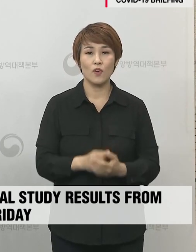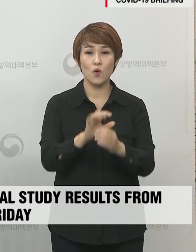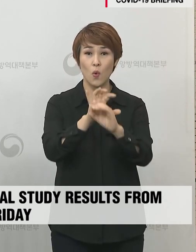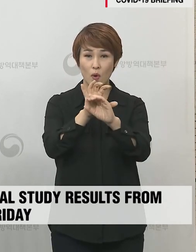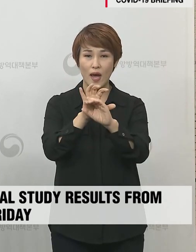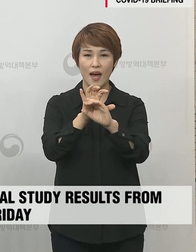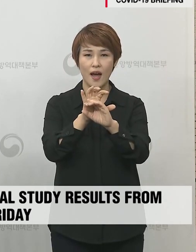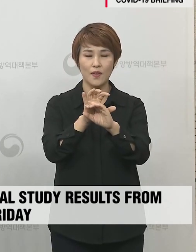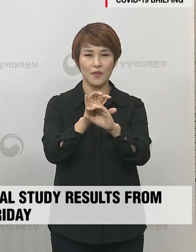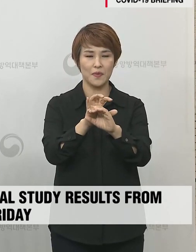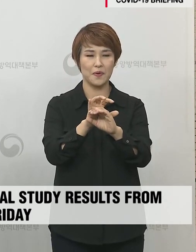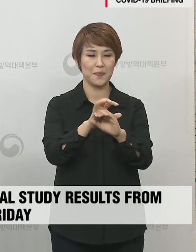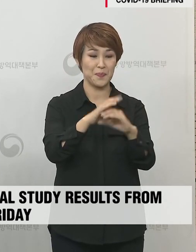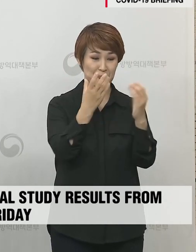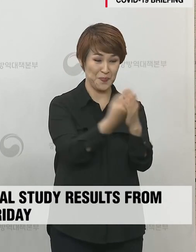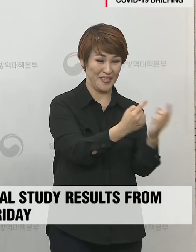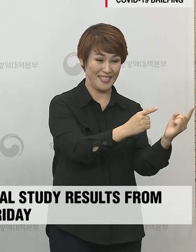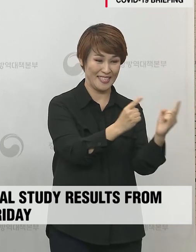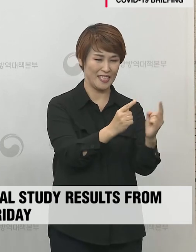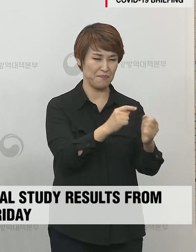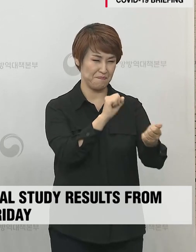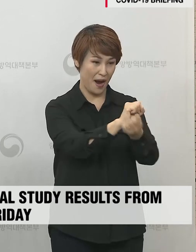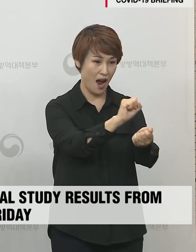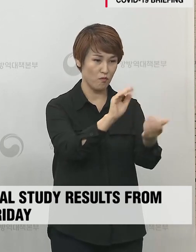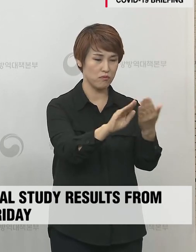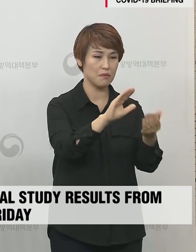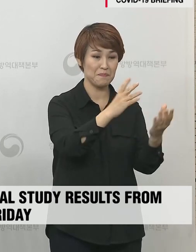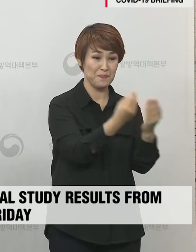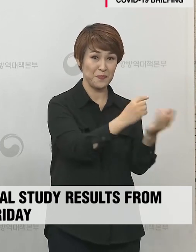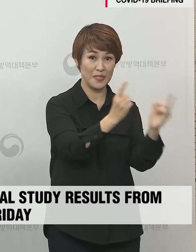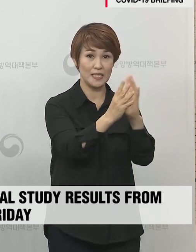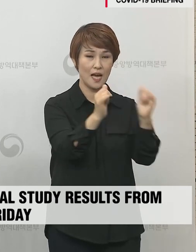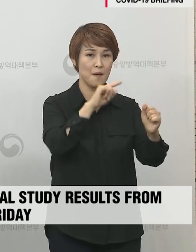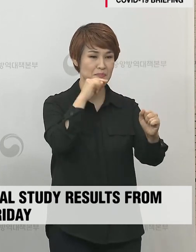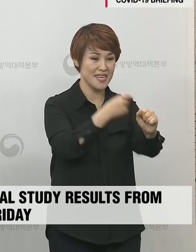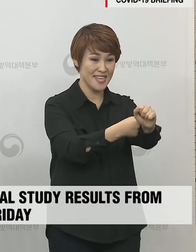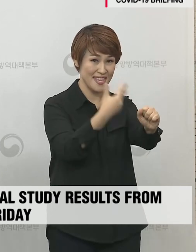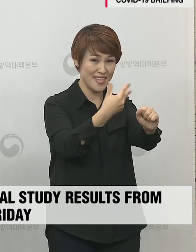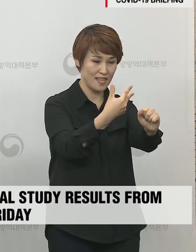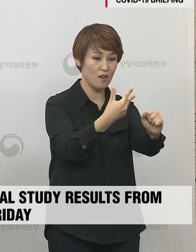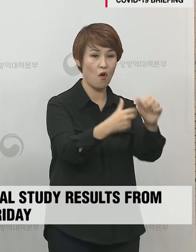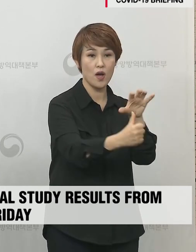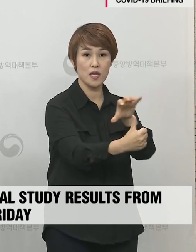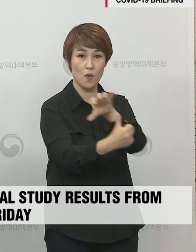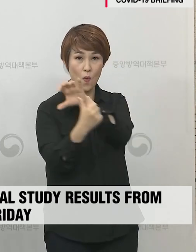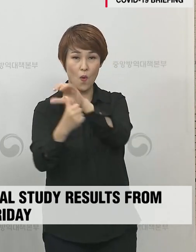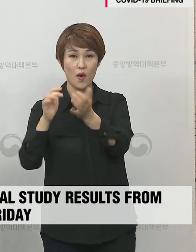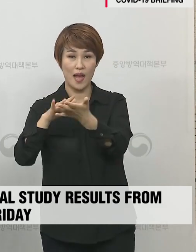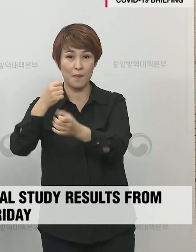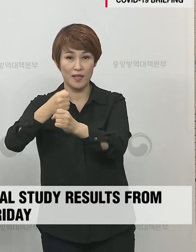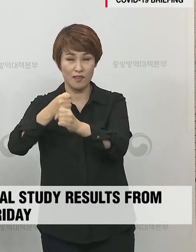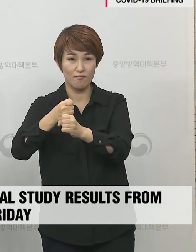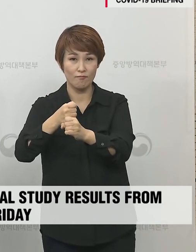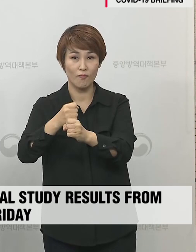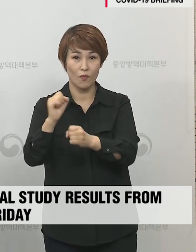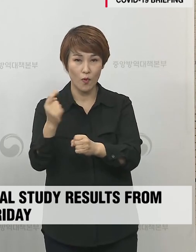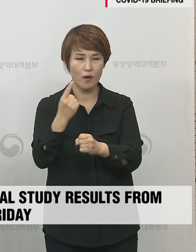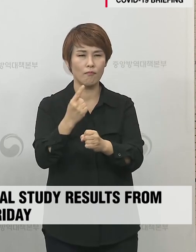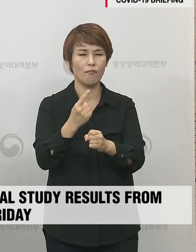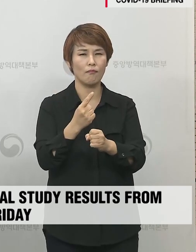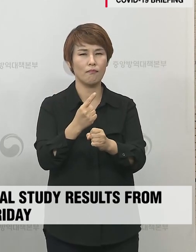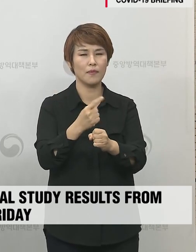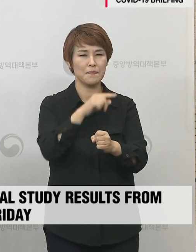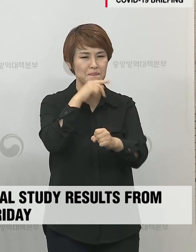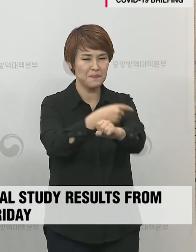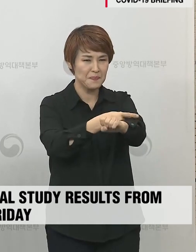Last but not least, we are currently developing our plasma treatments, and we have 25 additional